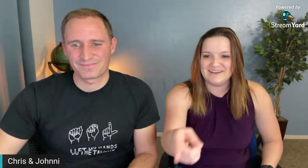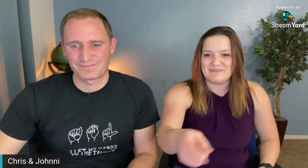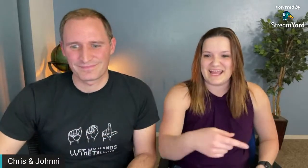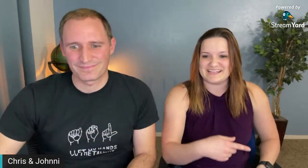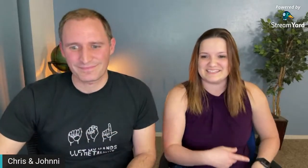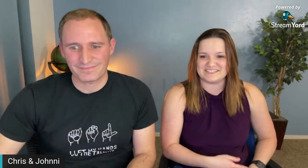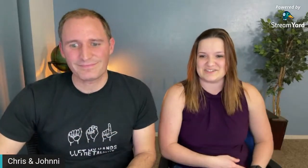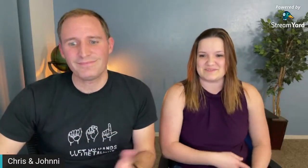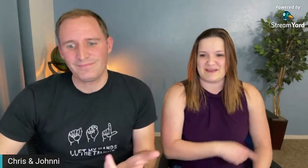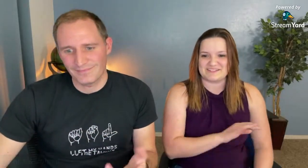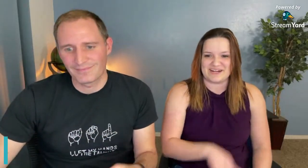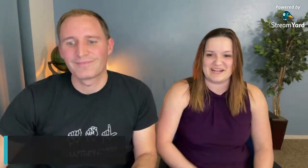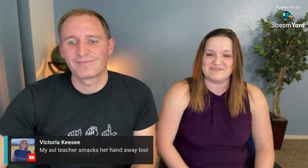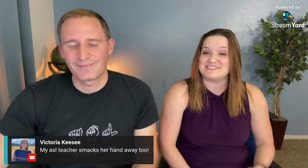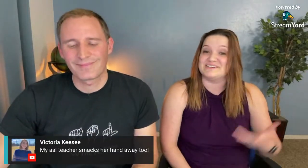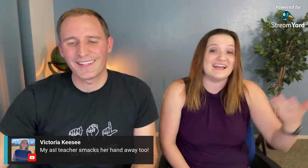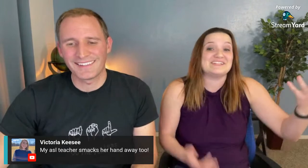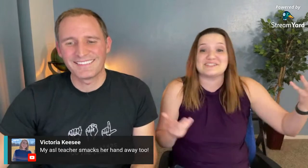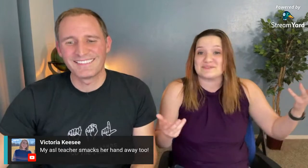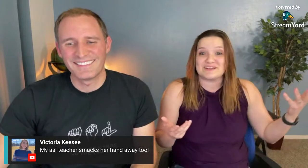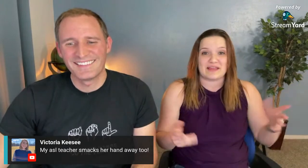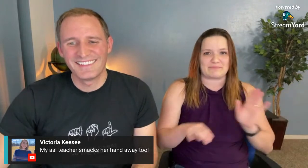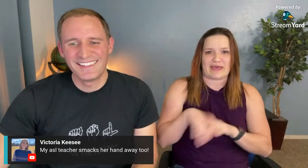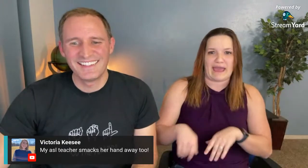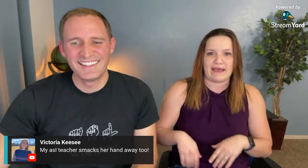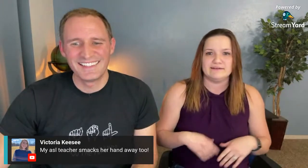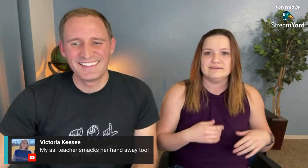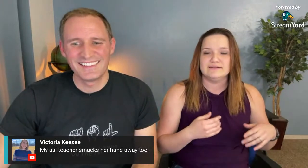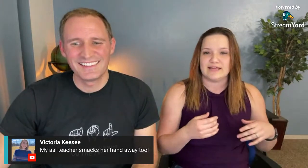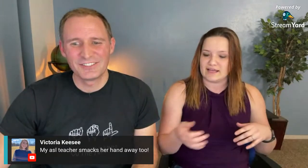My ASL teacher smacks her hand away too. It's just one of the